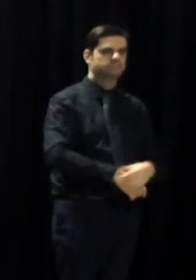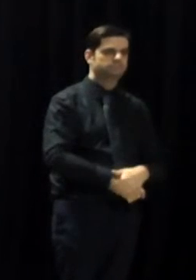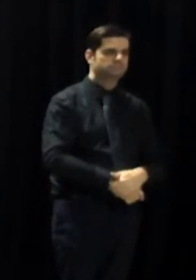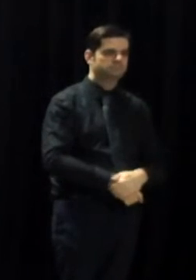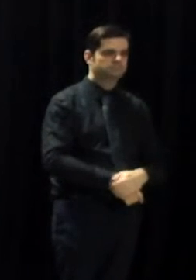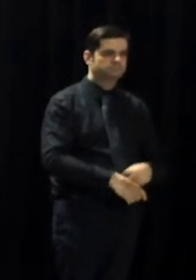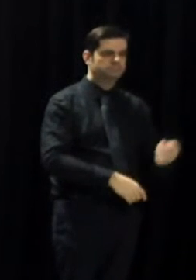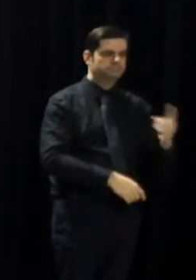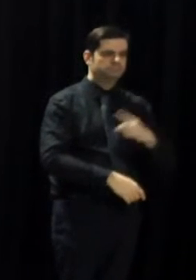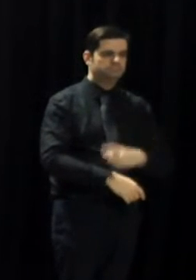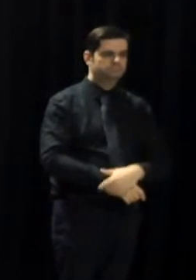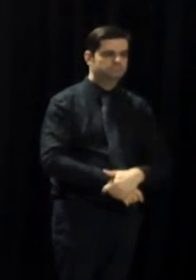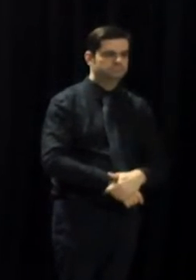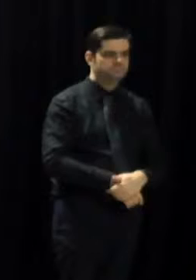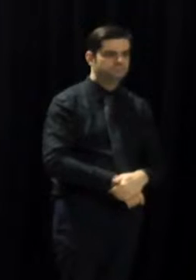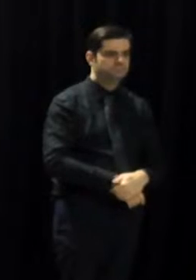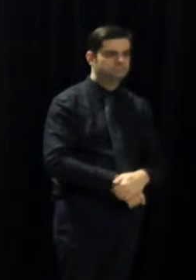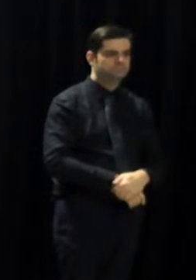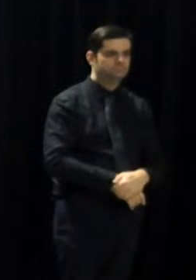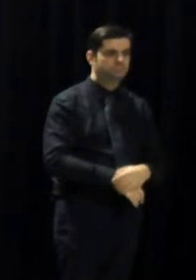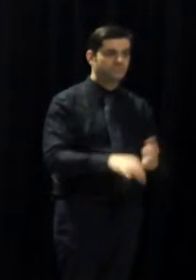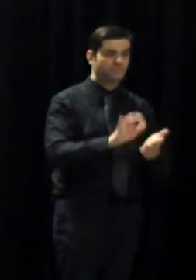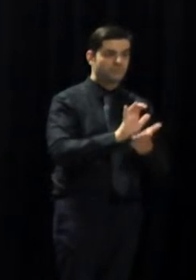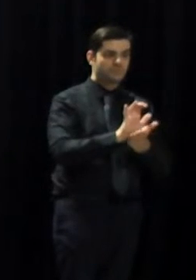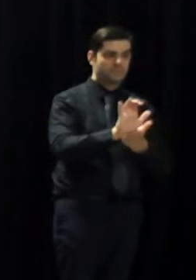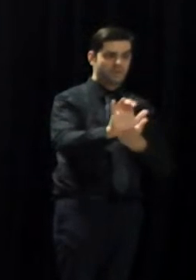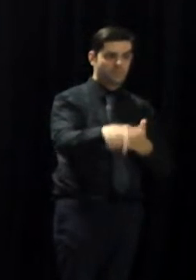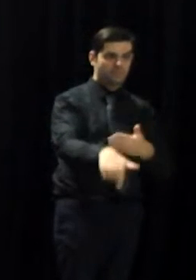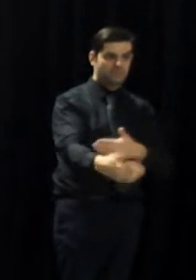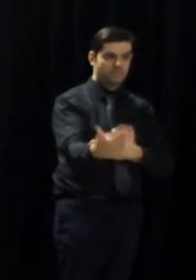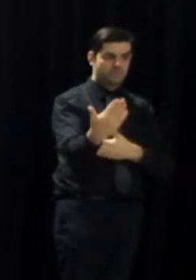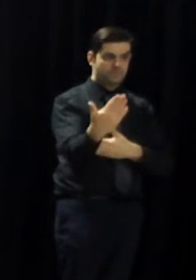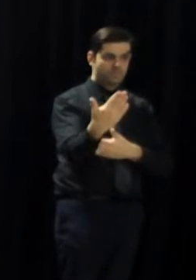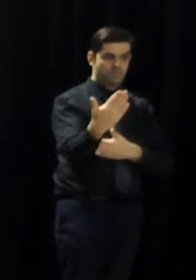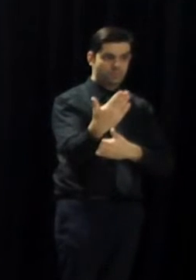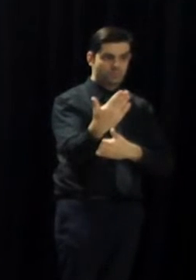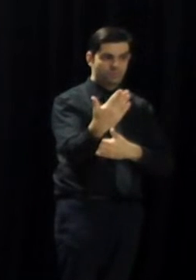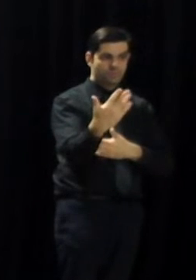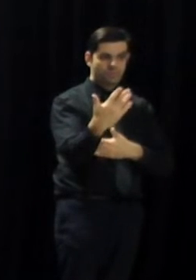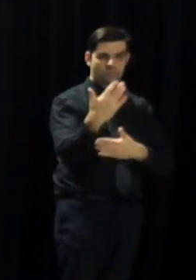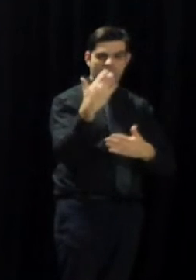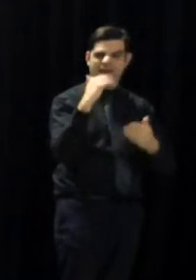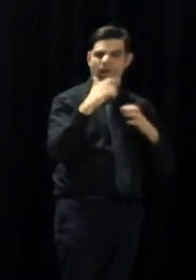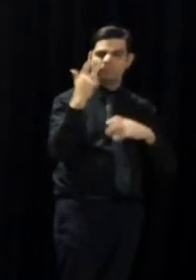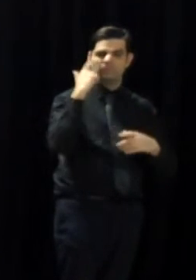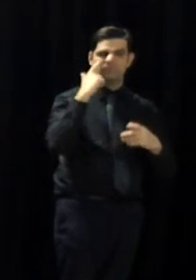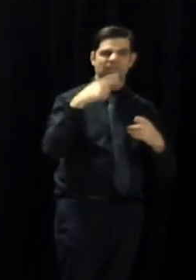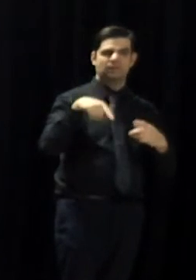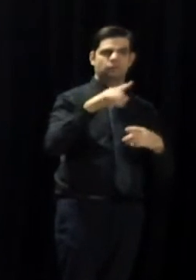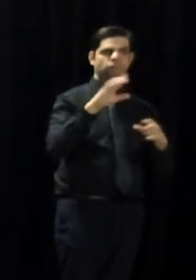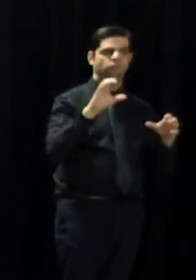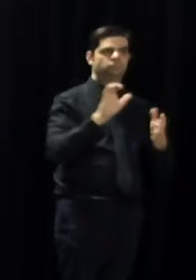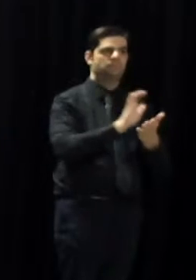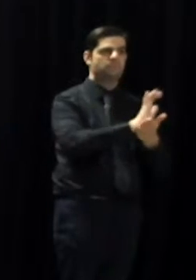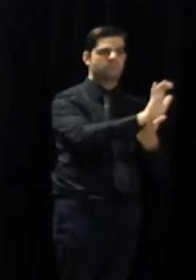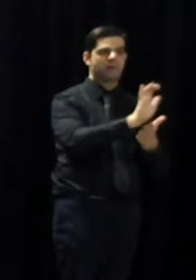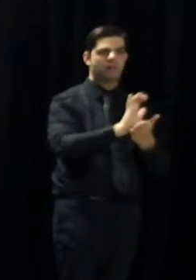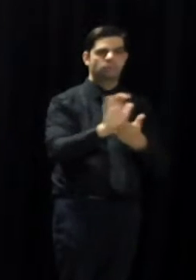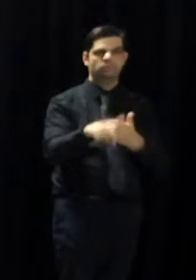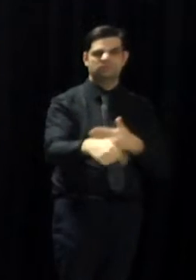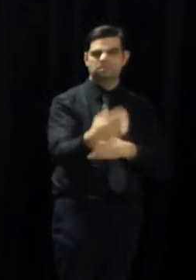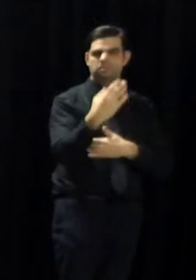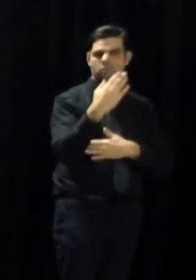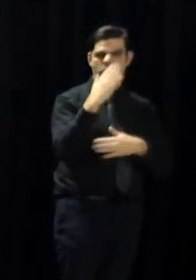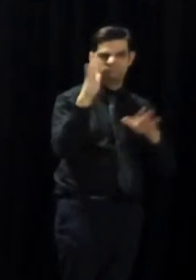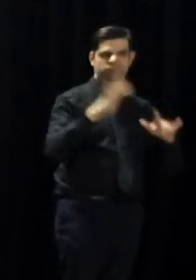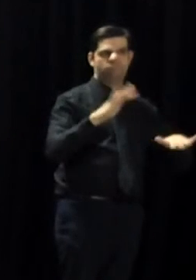did? The Clearing snow? Yeah. So we're very lucky we didn't get hit like other parts of the